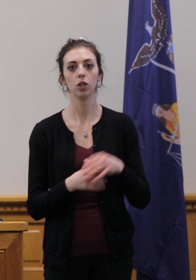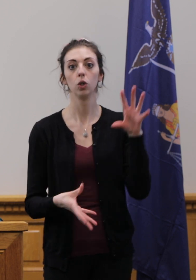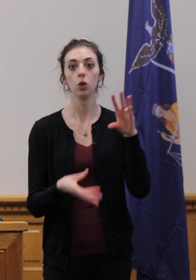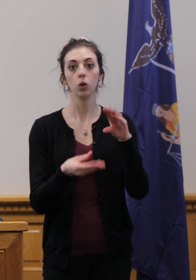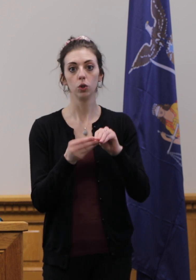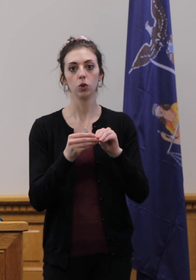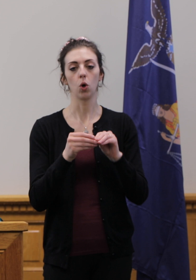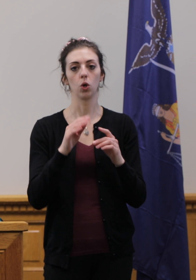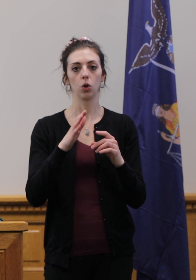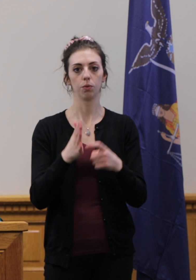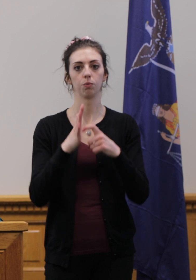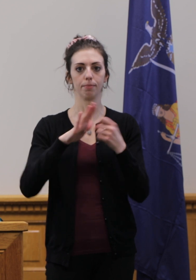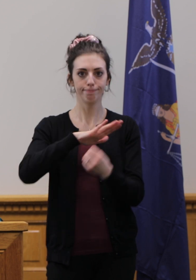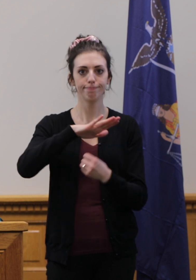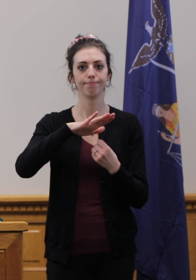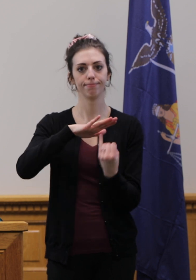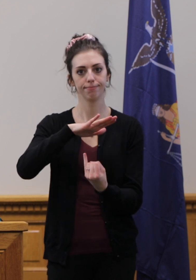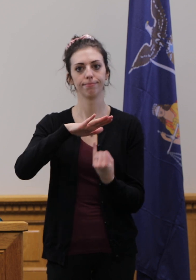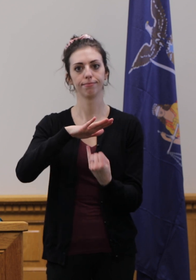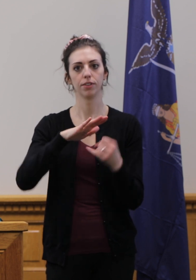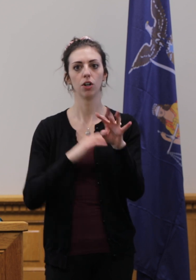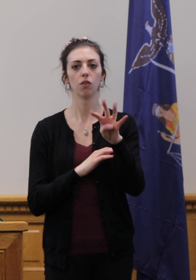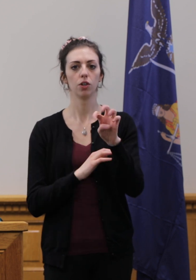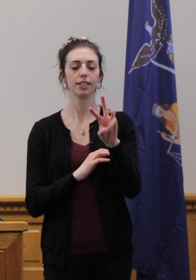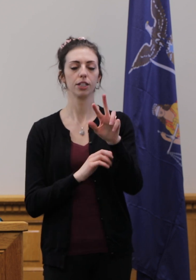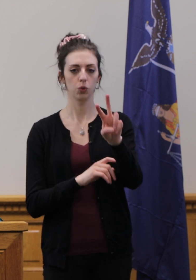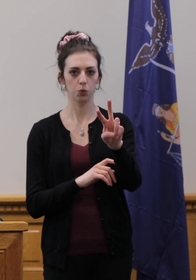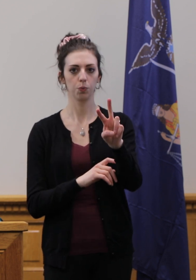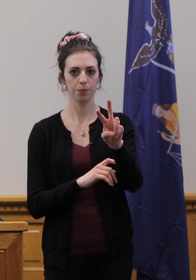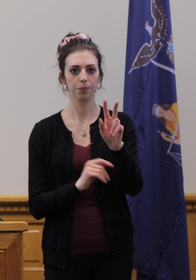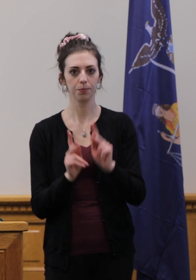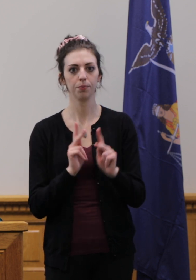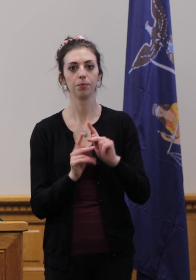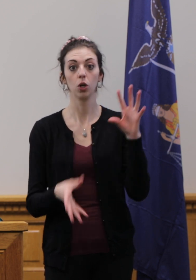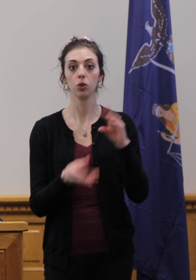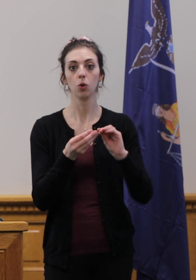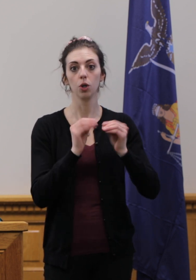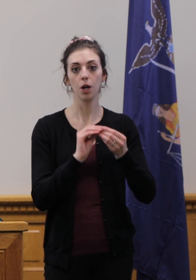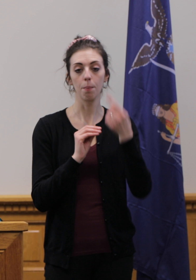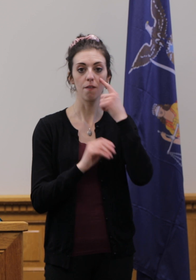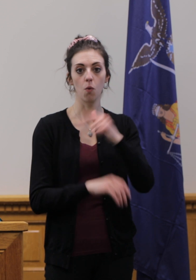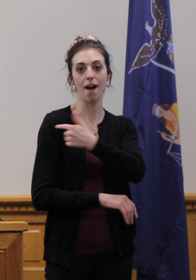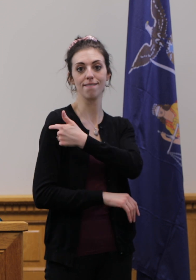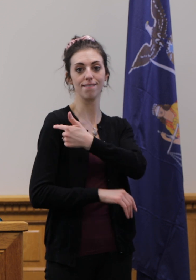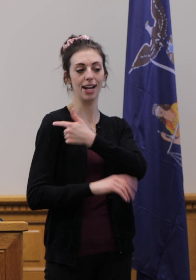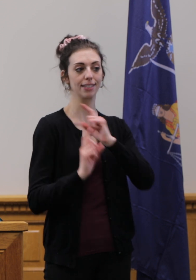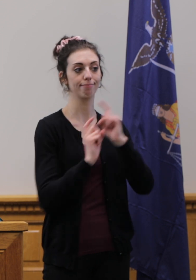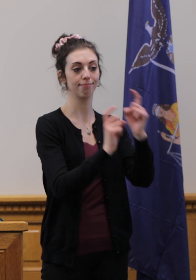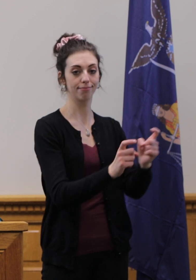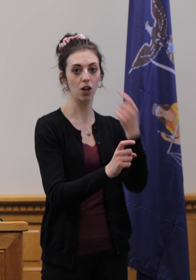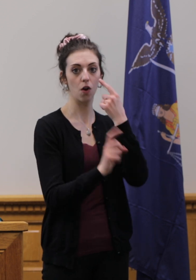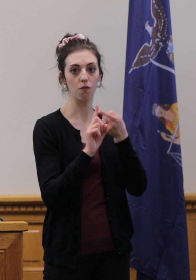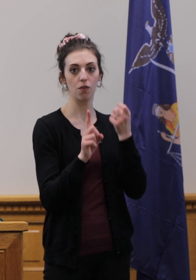quarantined or on mandatory isolation, 462. Total number of vaccinated by County Health